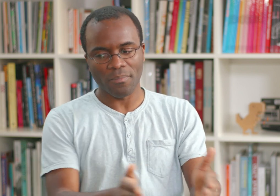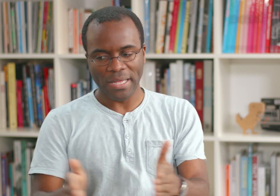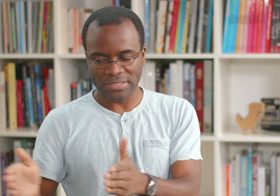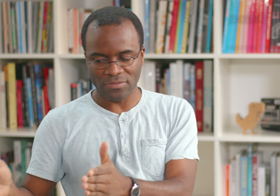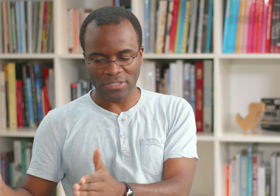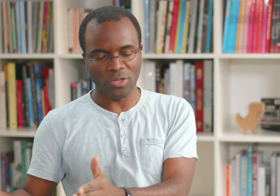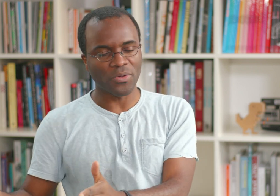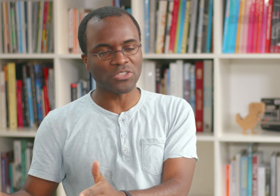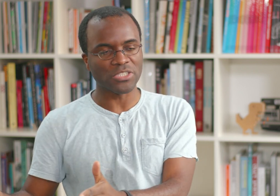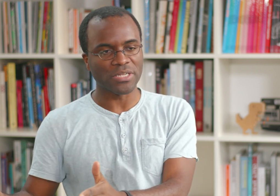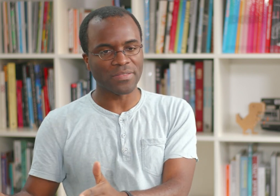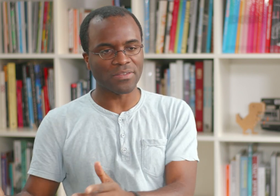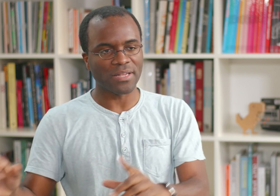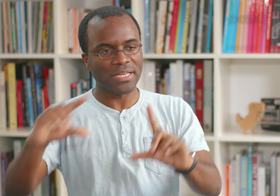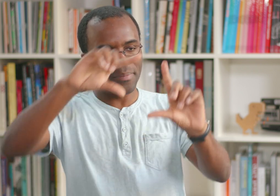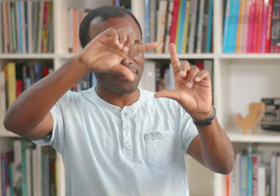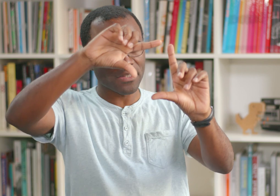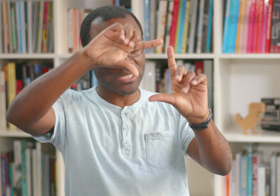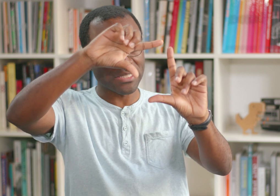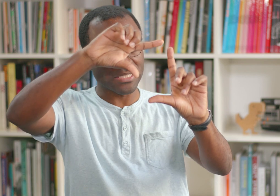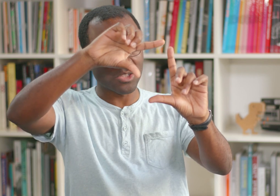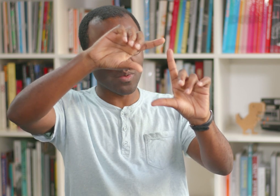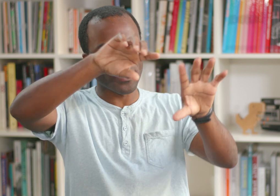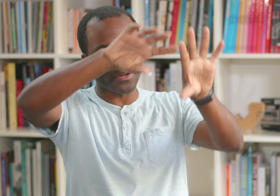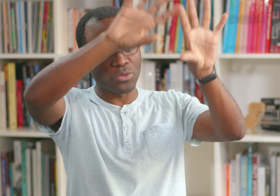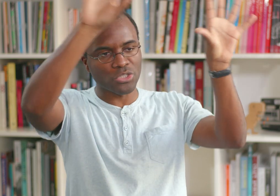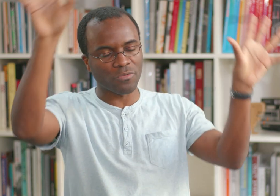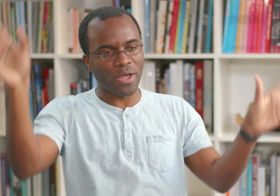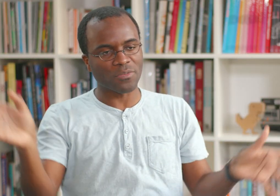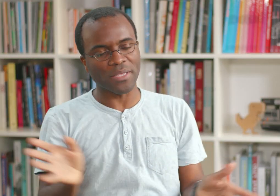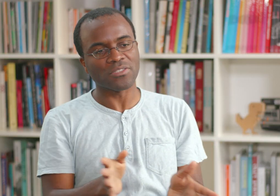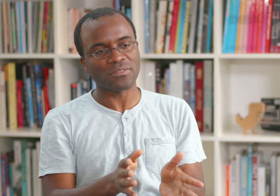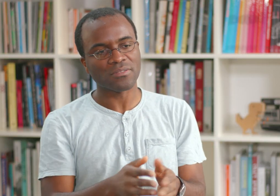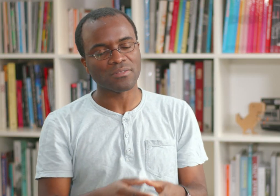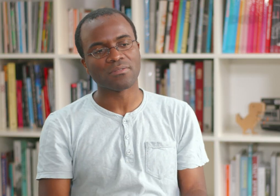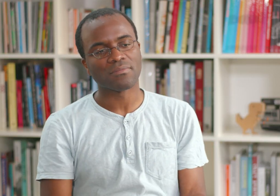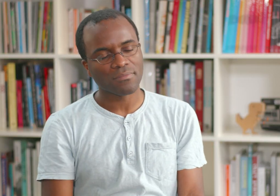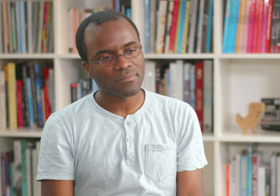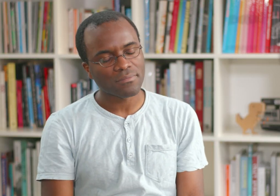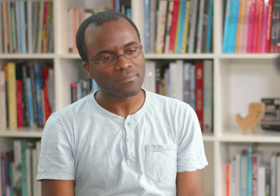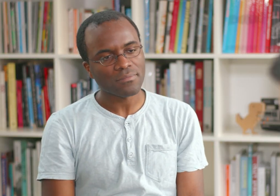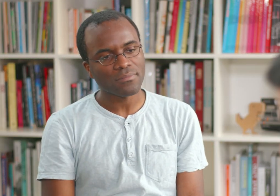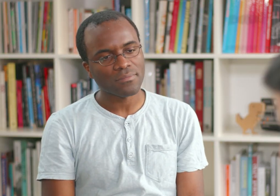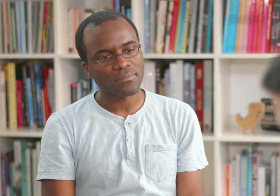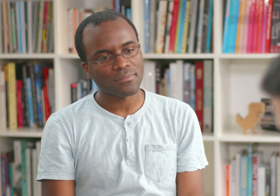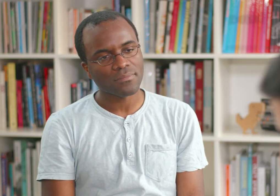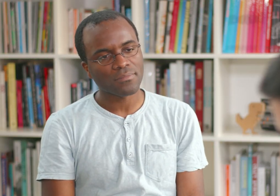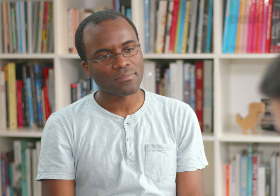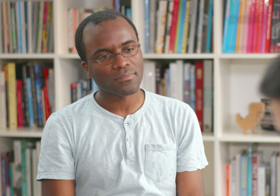massive desktop monitor there's a little bit of functionality swimming in an ocean of white space yeah i mean do you feel that